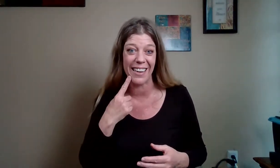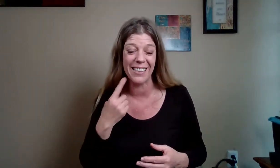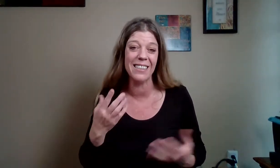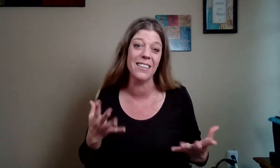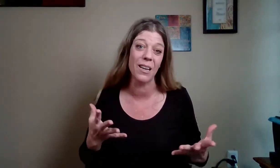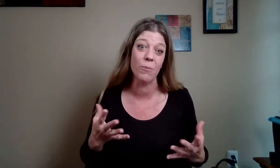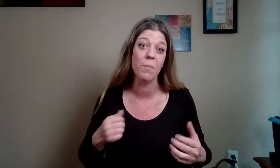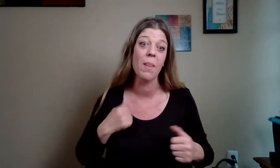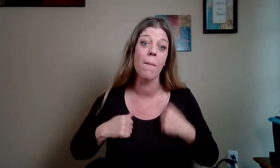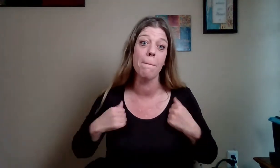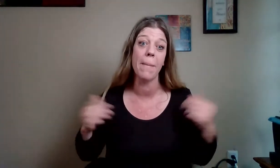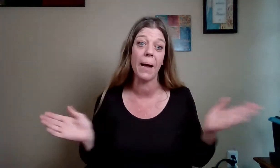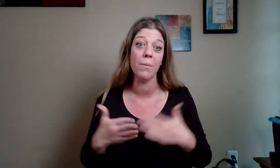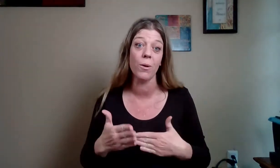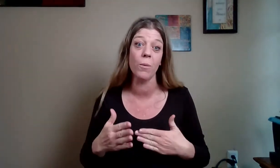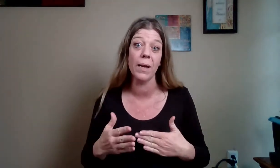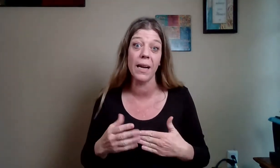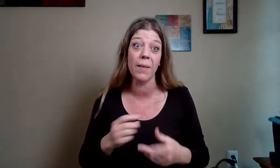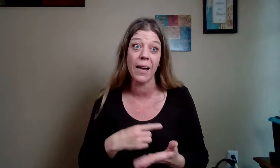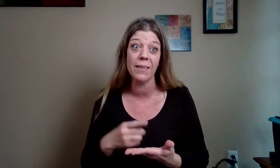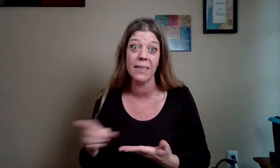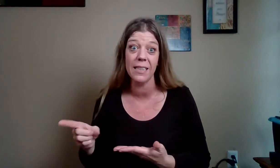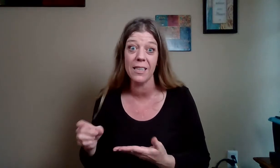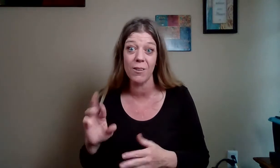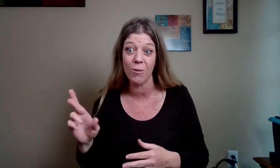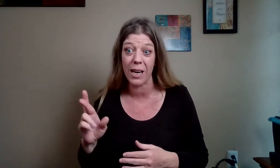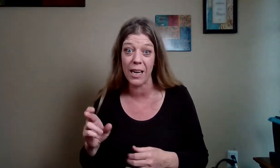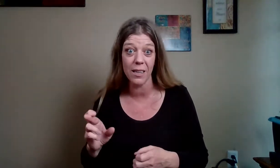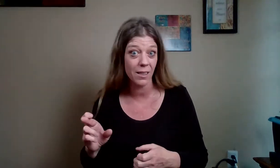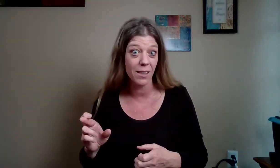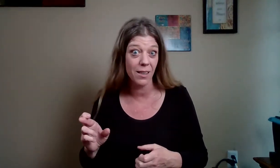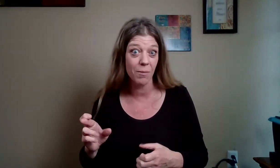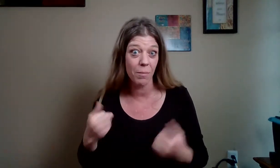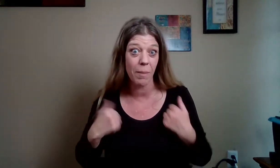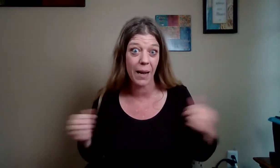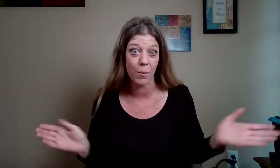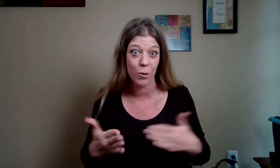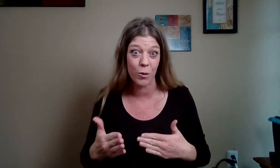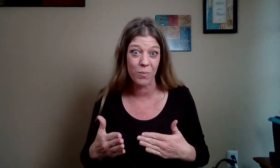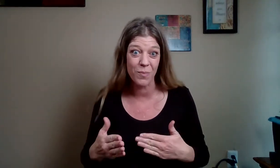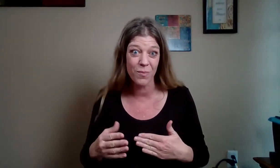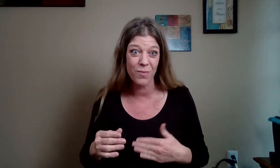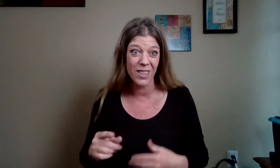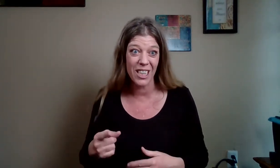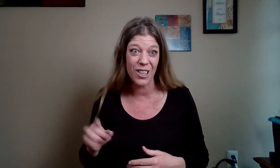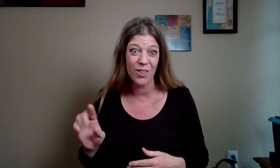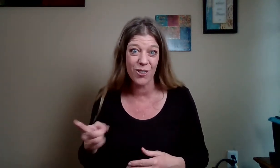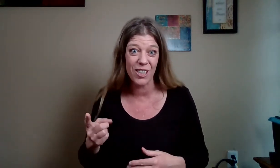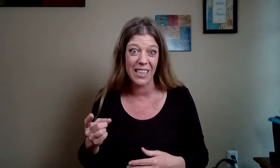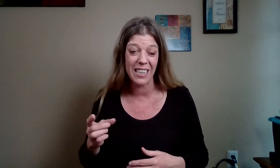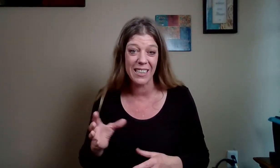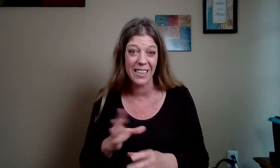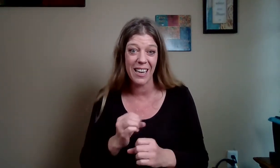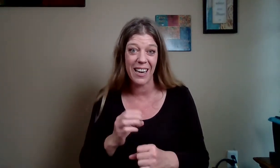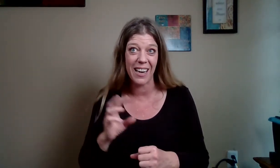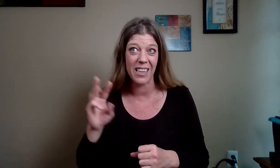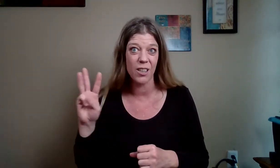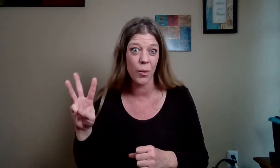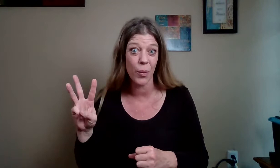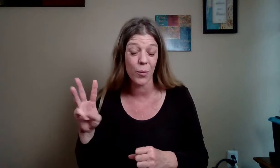say. So bathroom. And now that's the deal, right? Bathroom. You just got